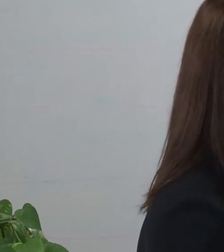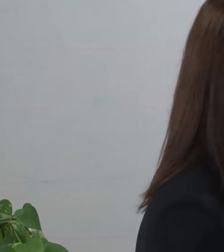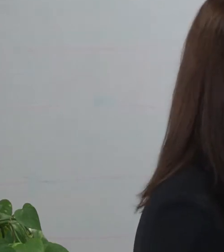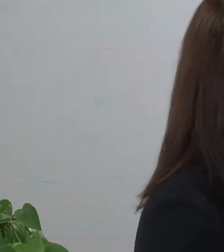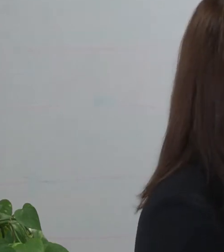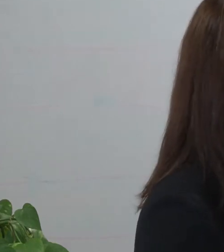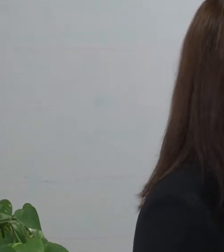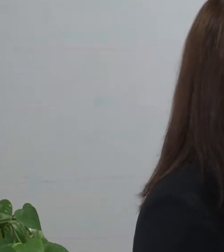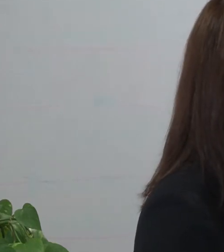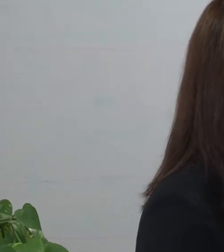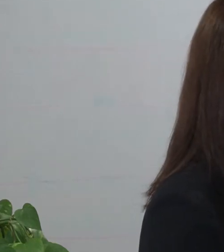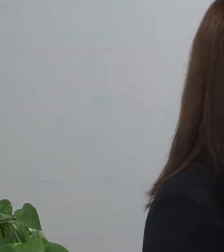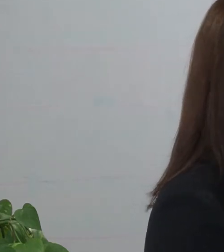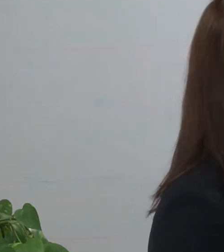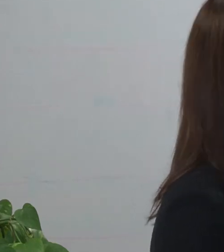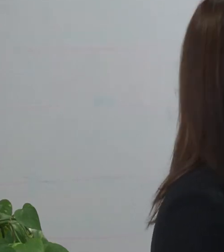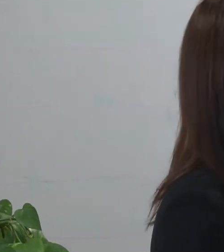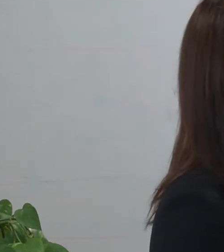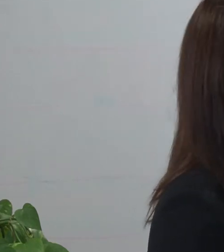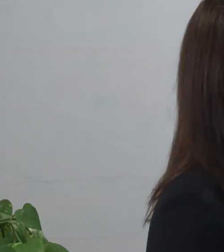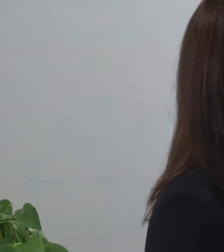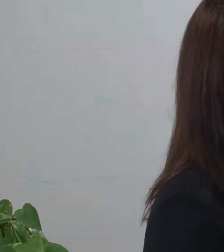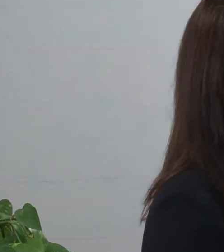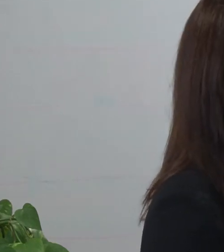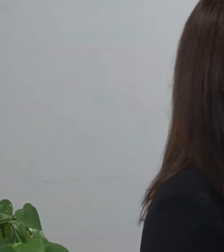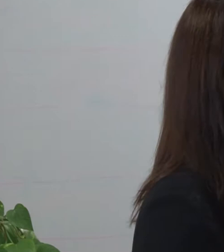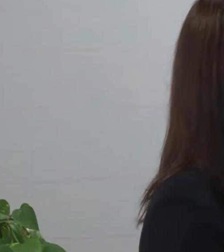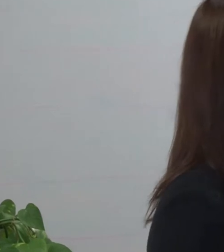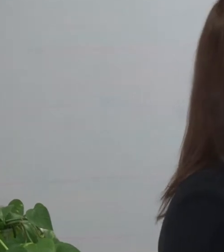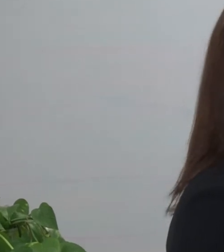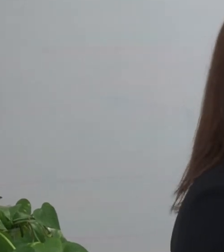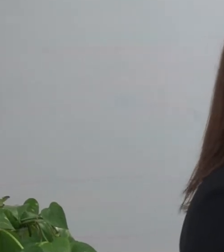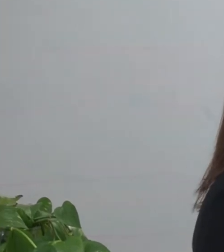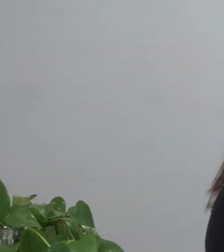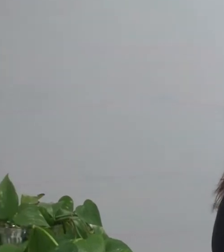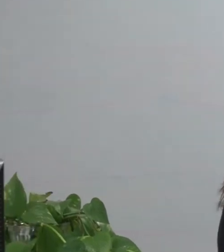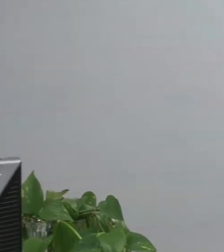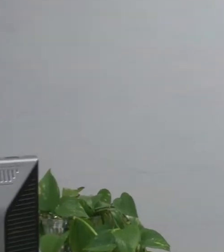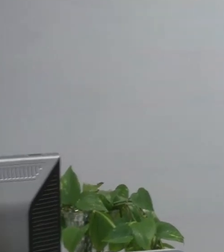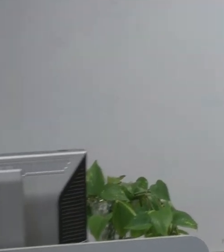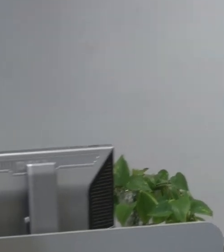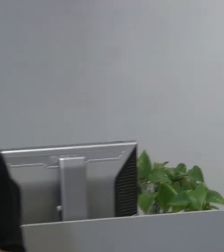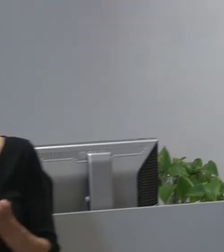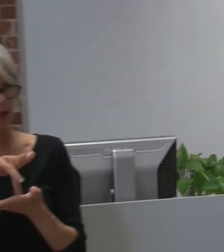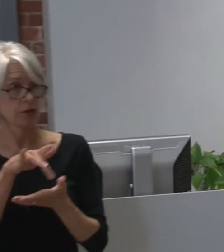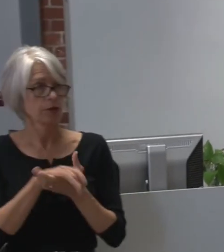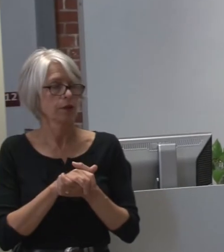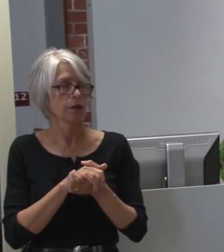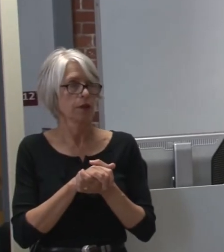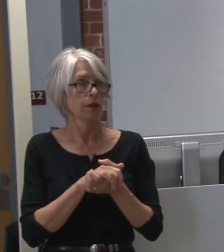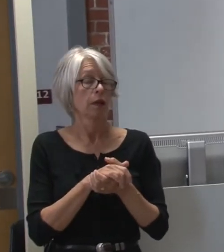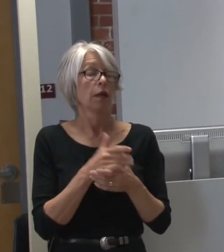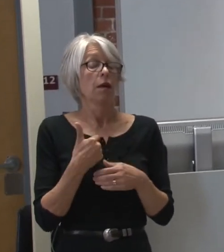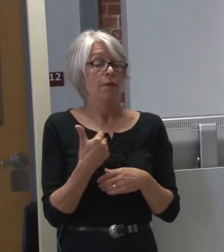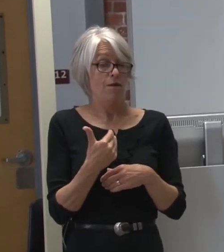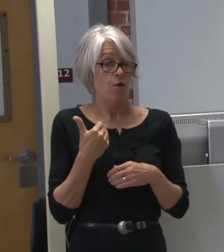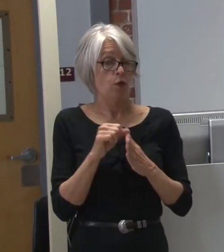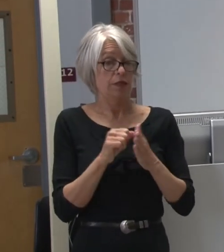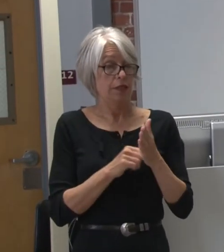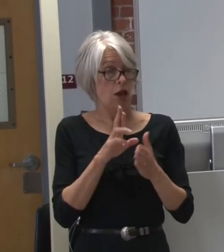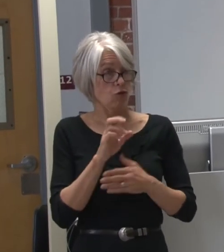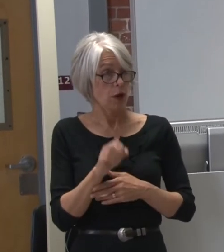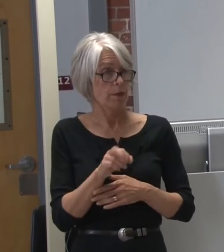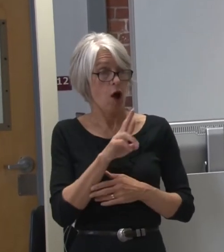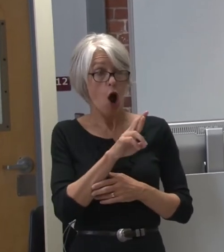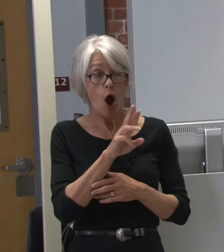in core customer service and healthcare and human services settings. Let me tell you, as a former state rep and as a registrar of motor vehicles, it's